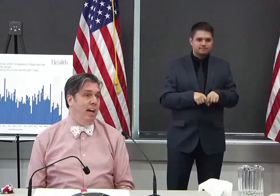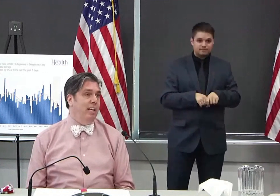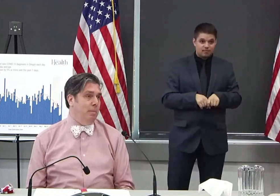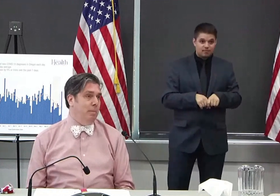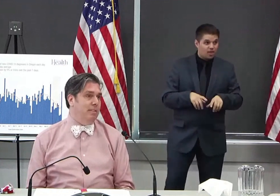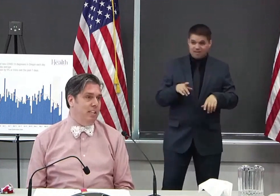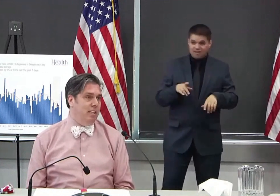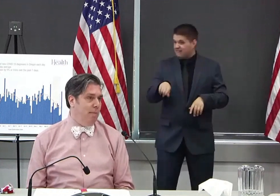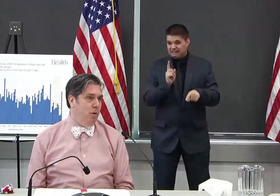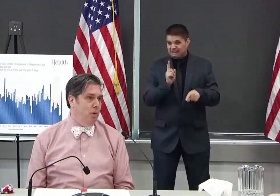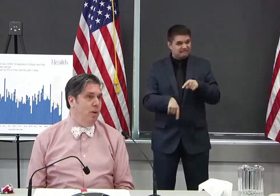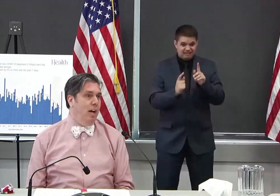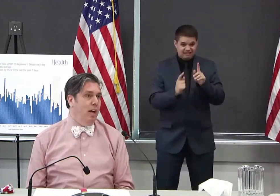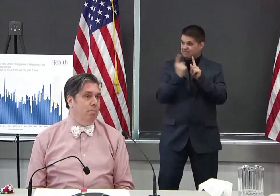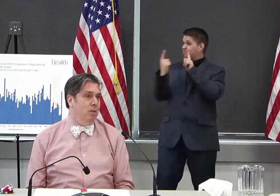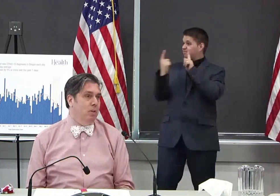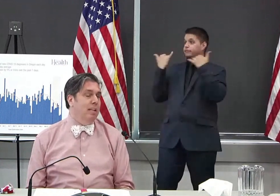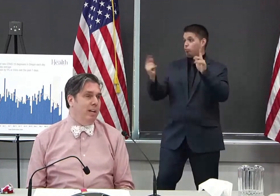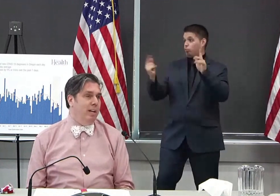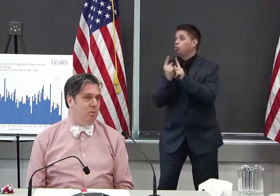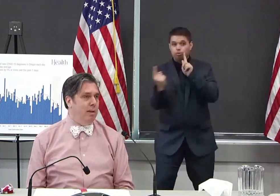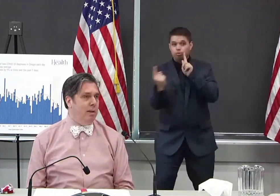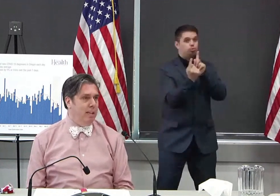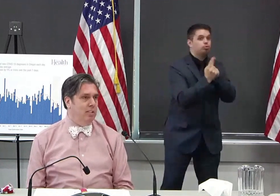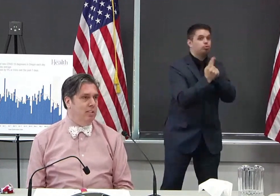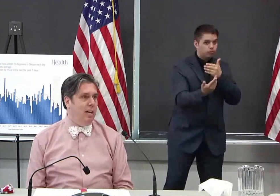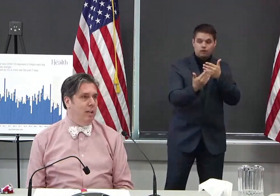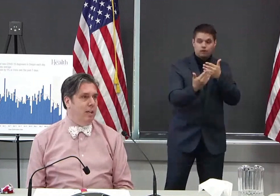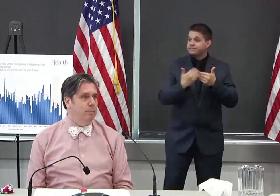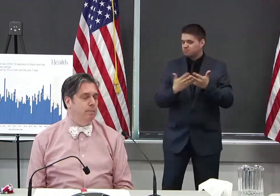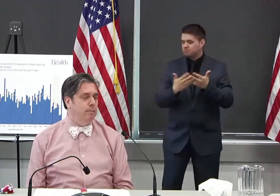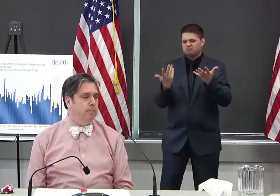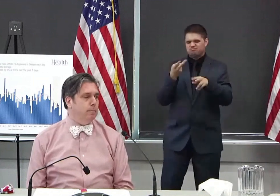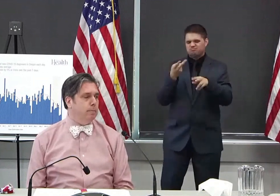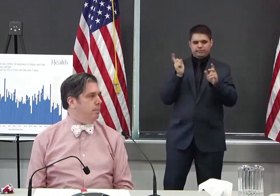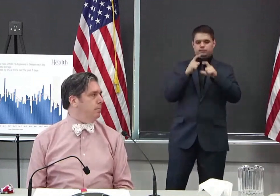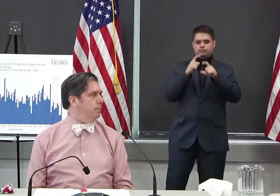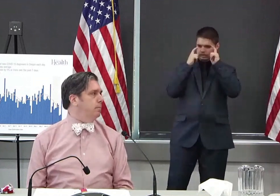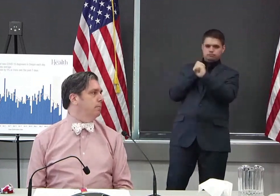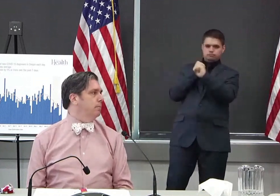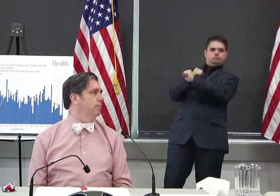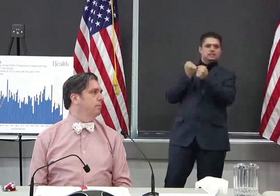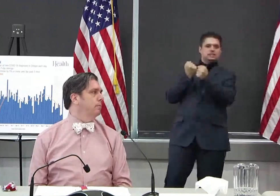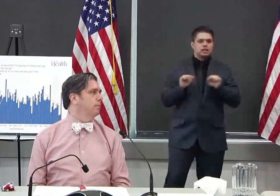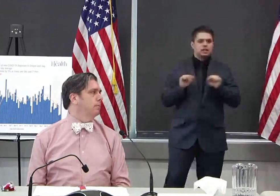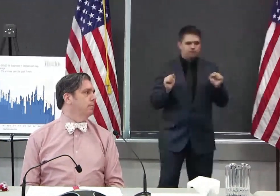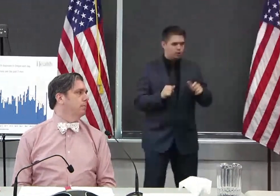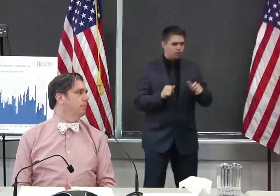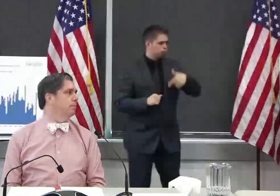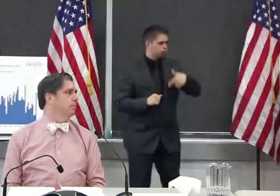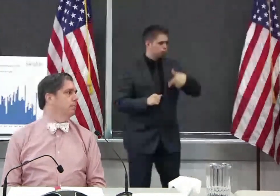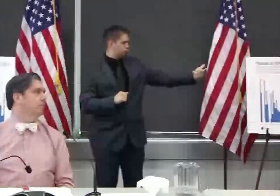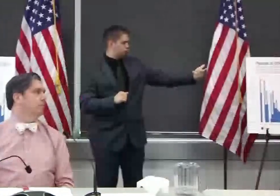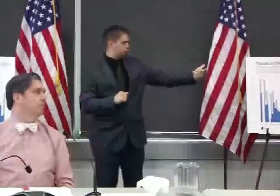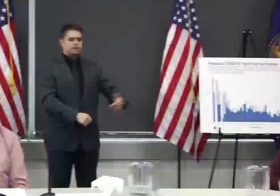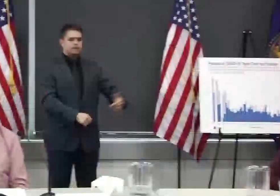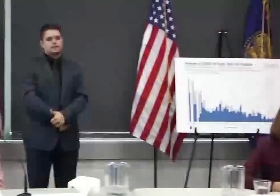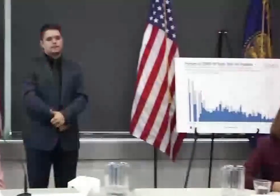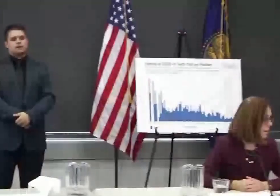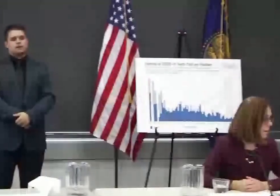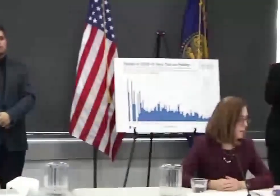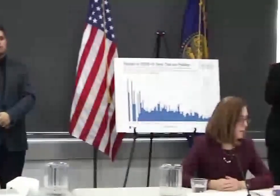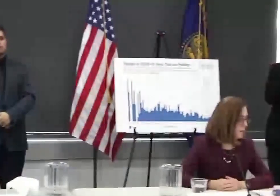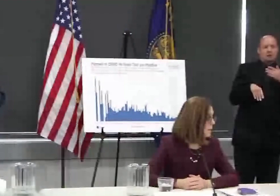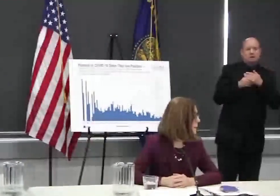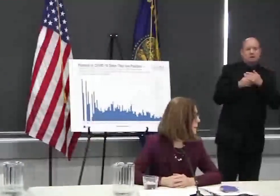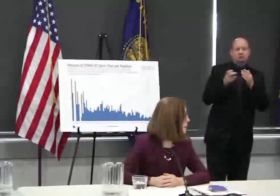available on a space like a jet boat. So that's why those recommendations are out there. And if I could add one other thing, Dr. Sidelinger early